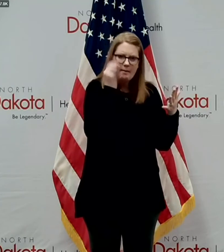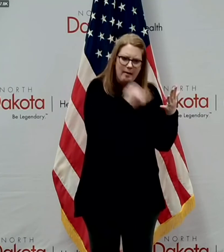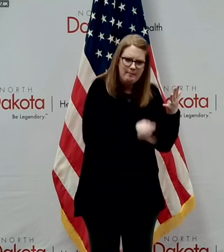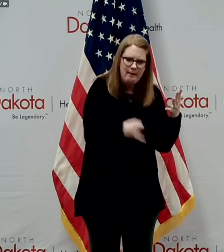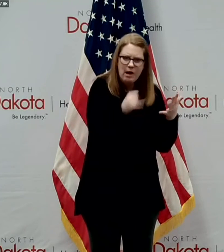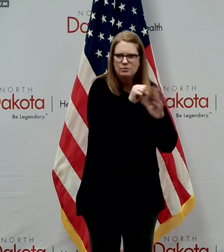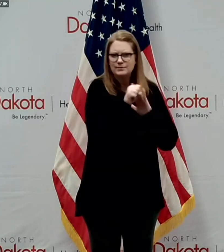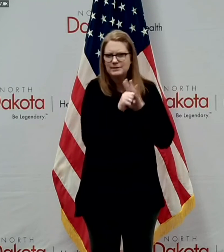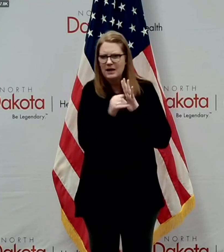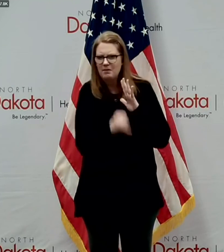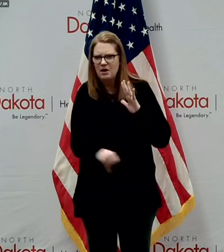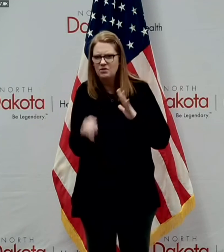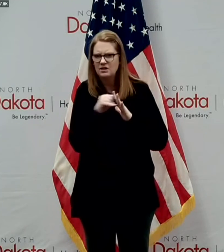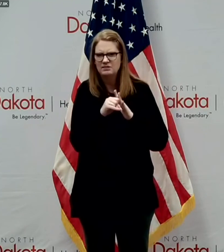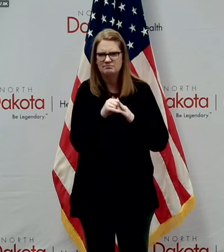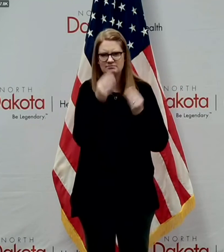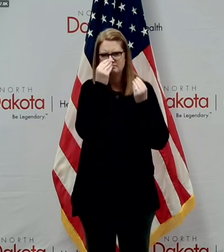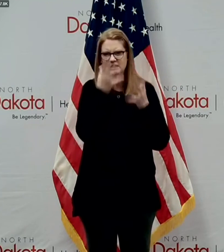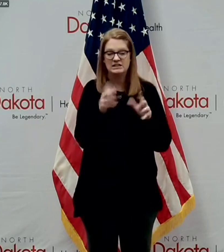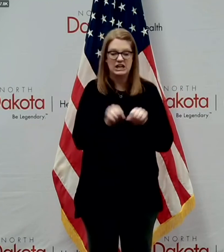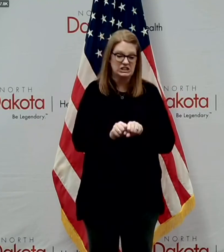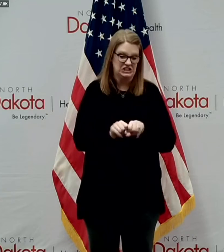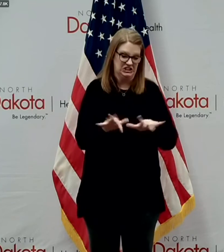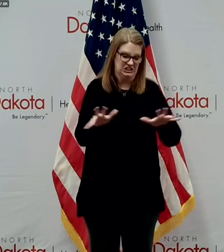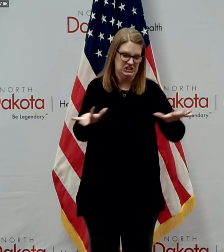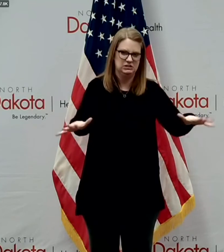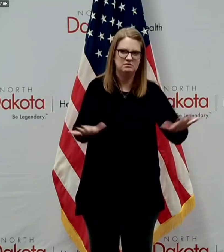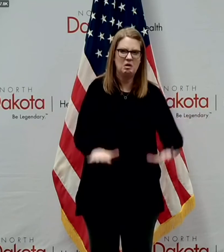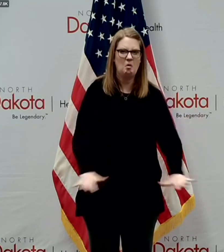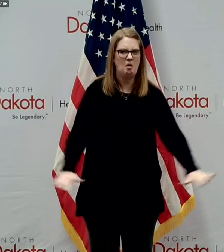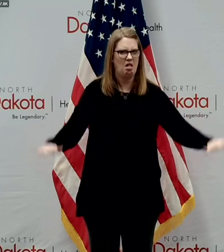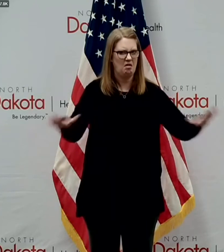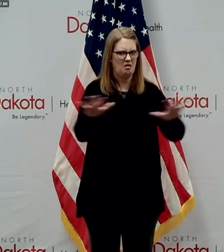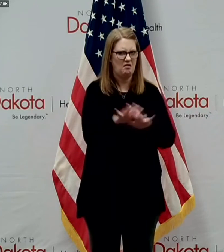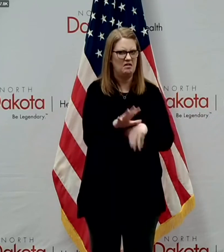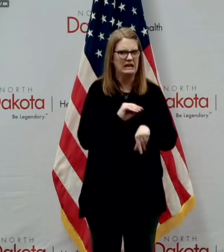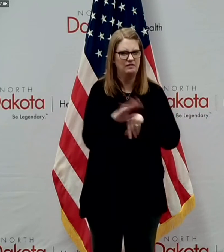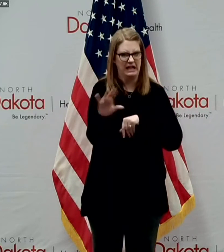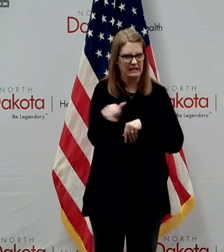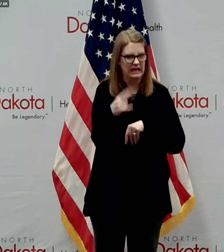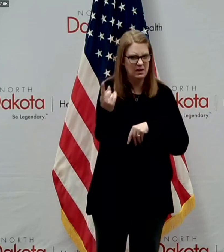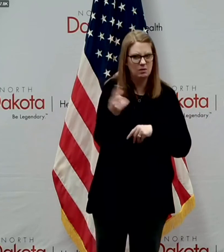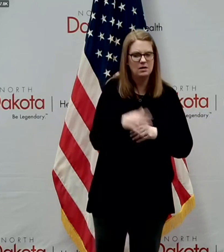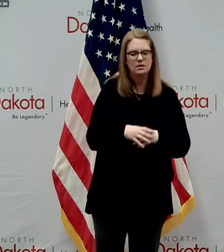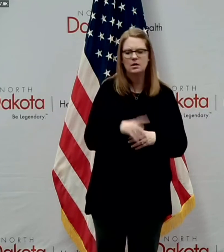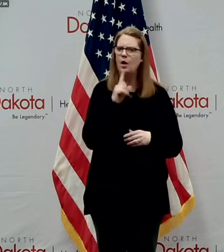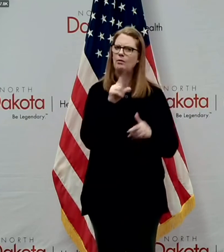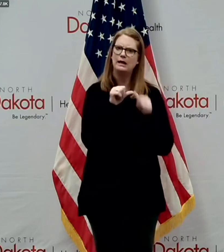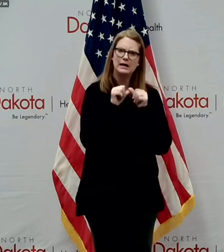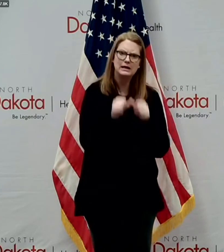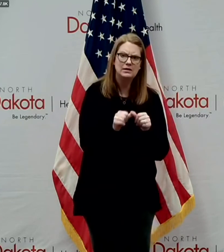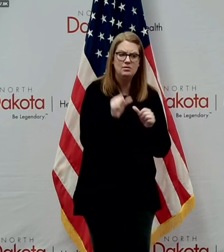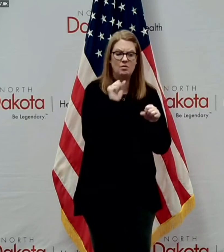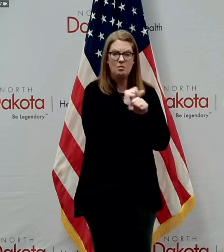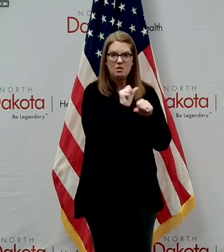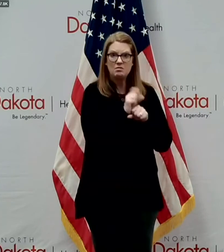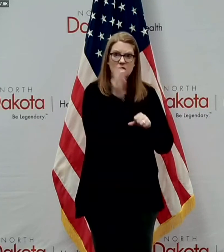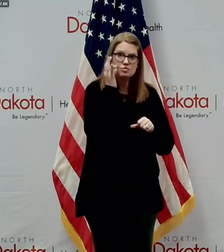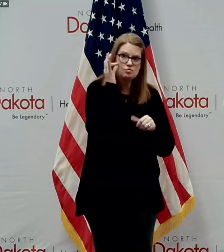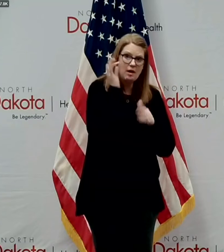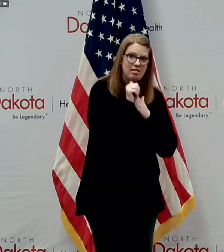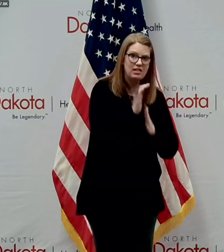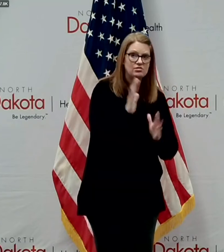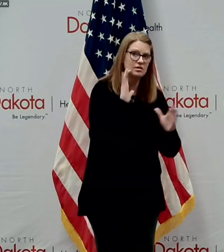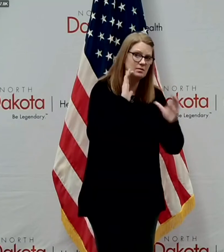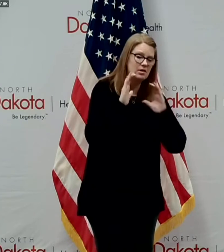It's everywhere. So it just makes sense for us to continue to work with those tribal leaders in communicating. As